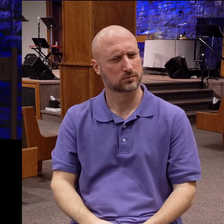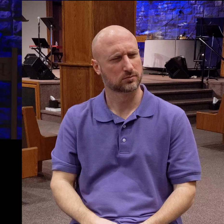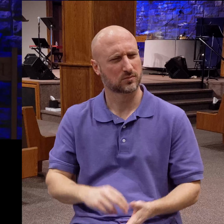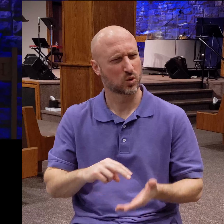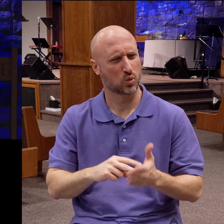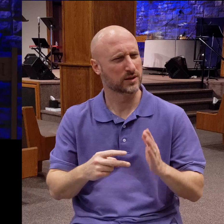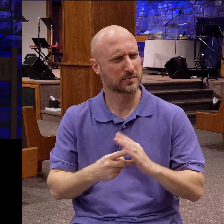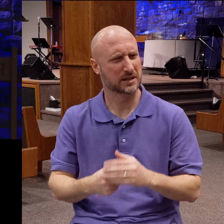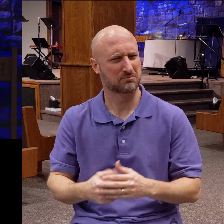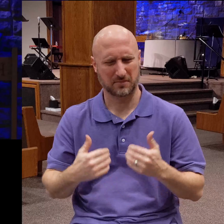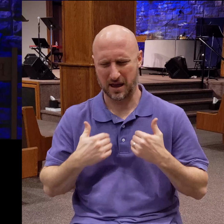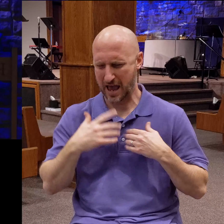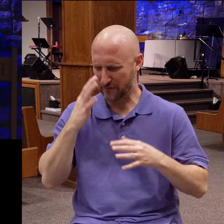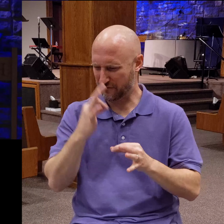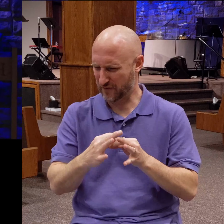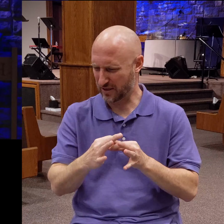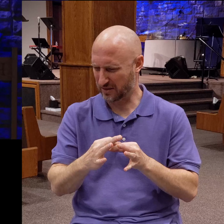What does that mean?